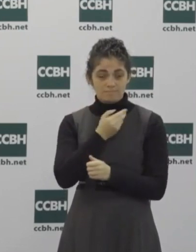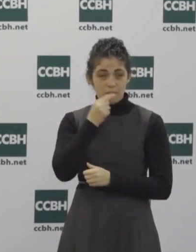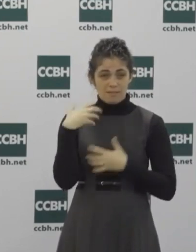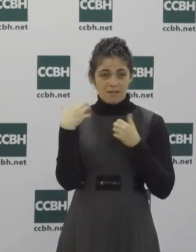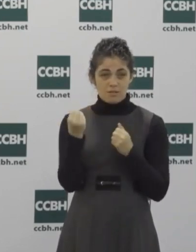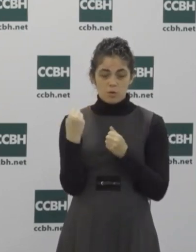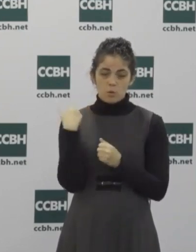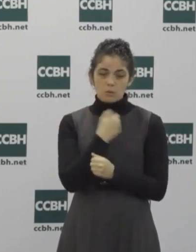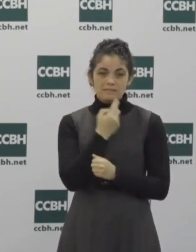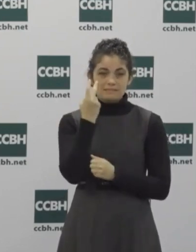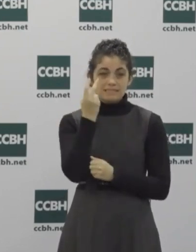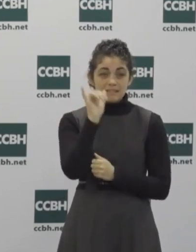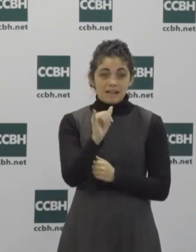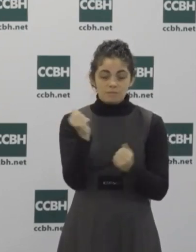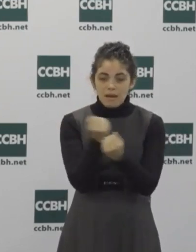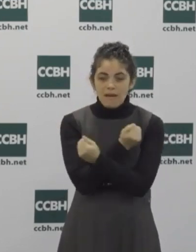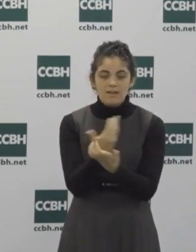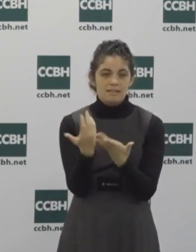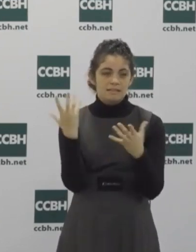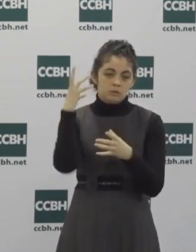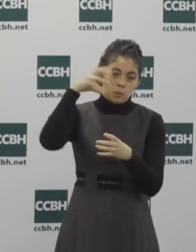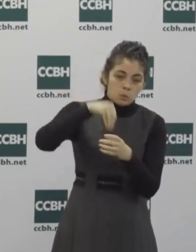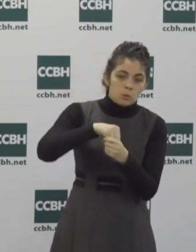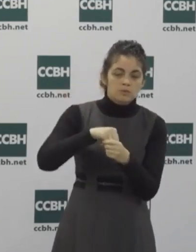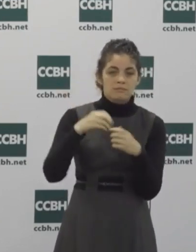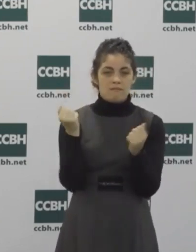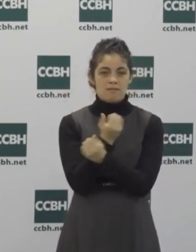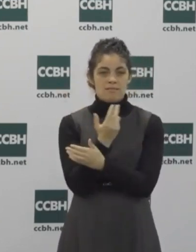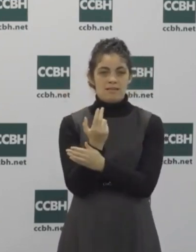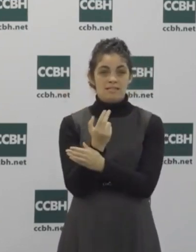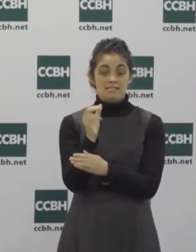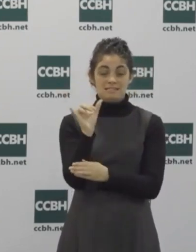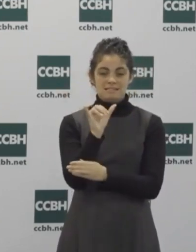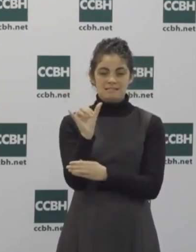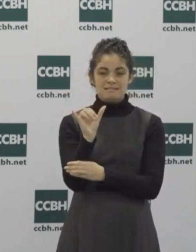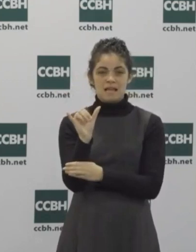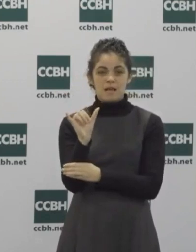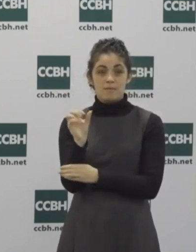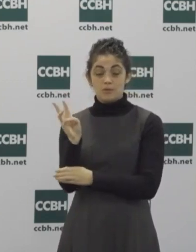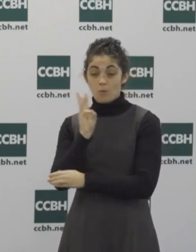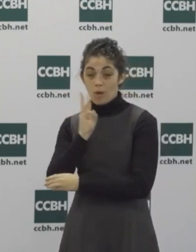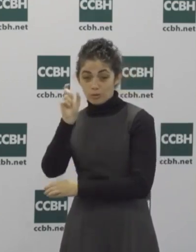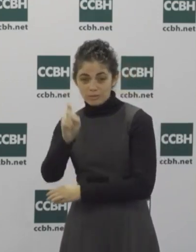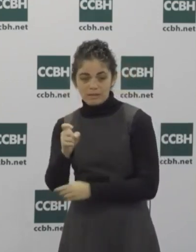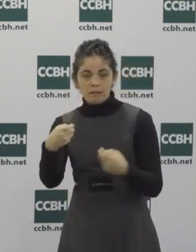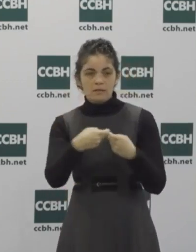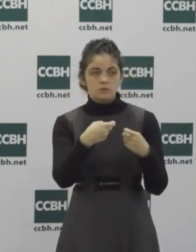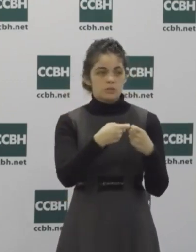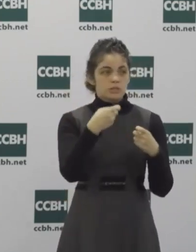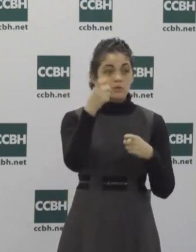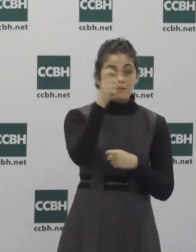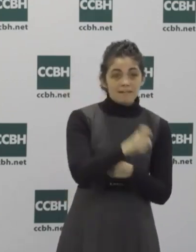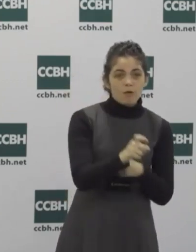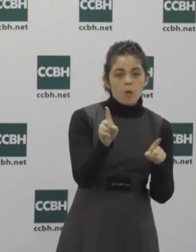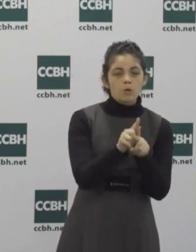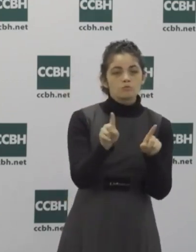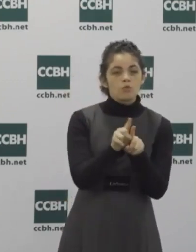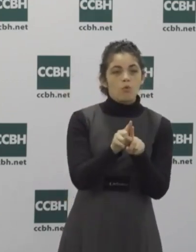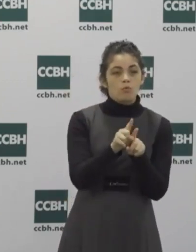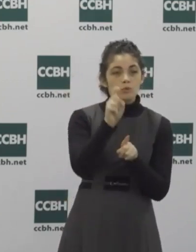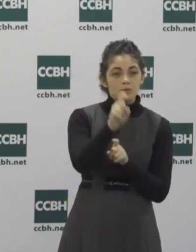know that we see public health as a utility, like water and like electricity. When you turn your faucet